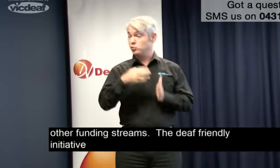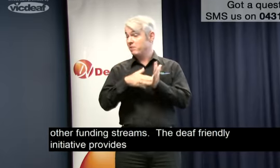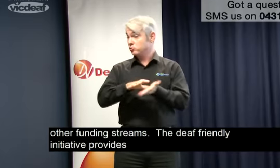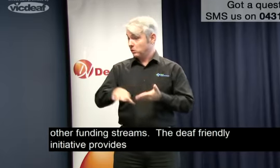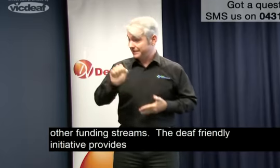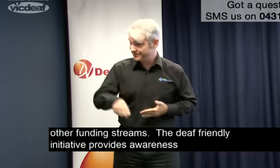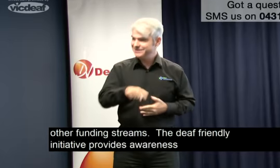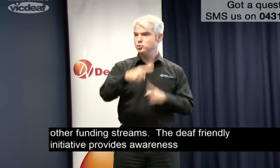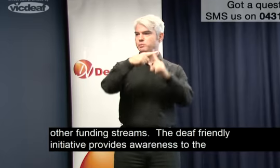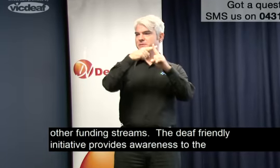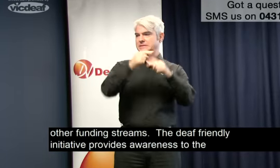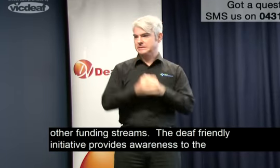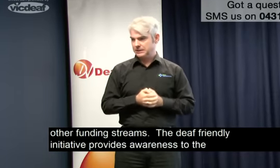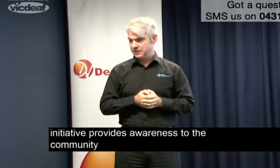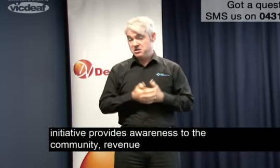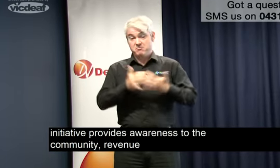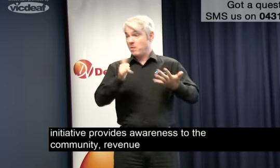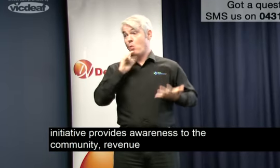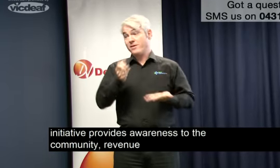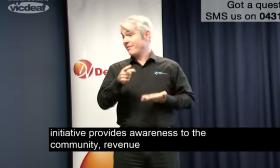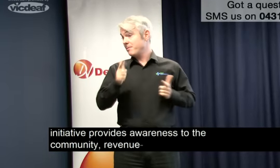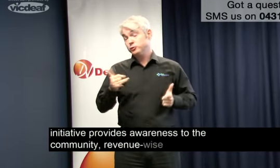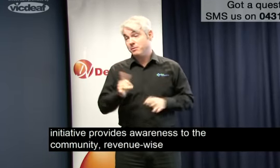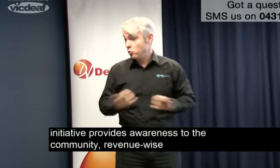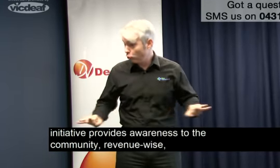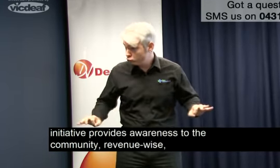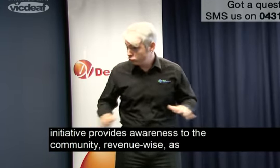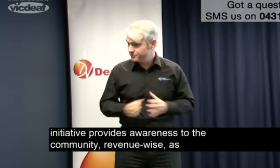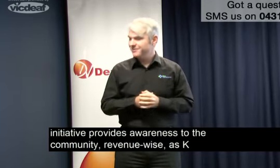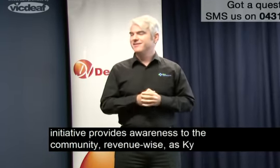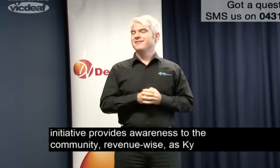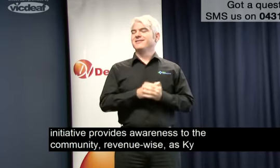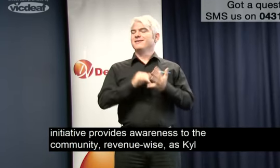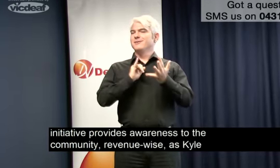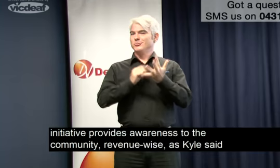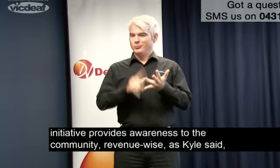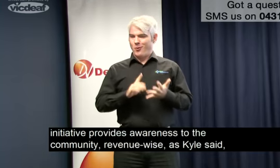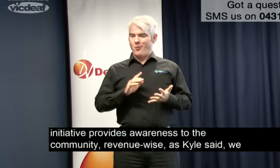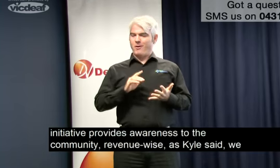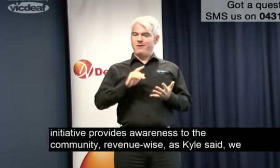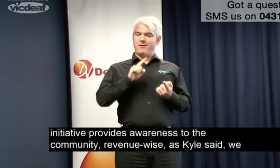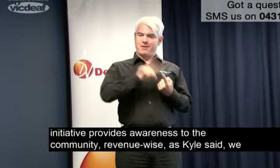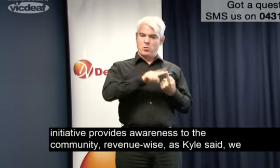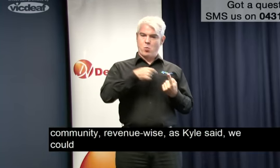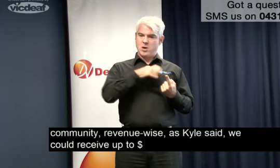Revenue-wise, you know, Kyle said we could receive up to $1 to $2 million. That's optimistic. We may never achieve that